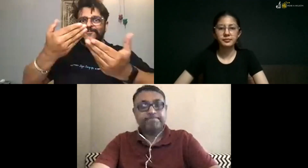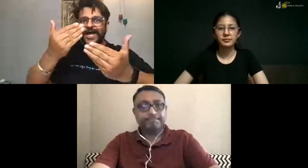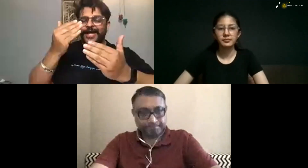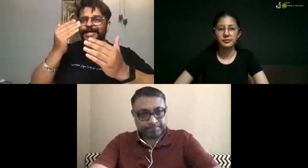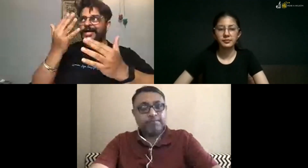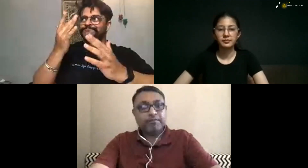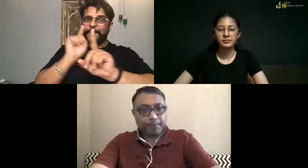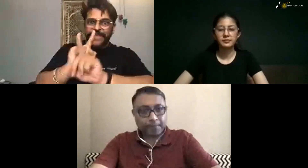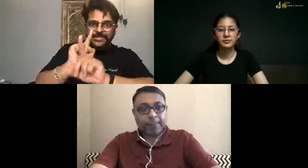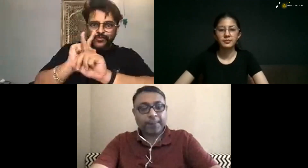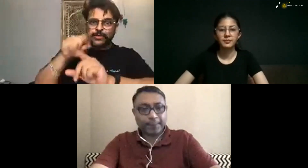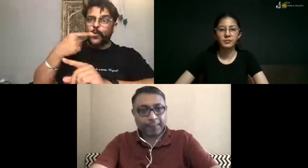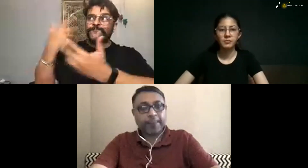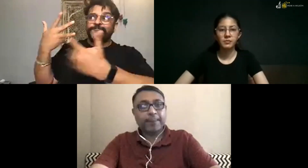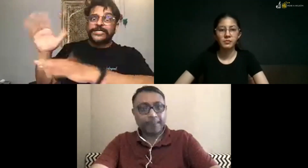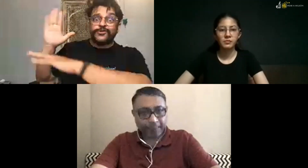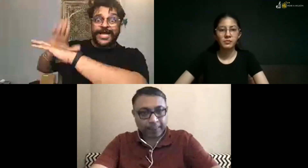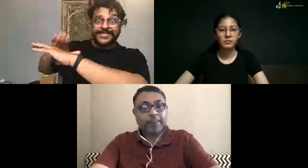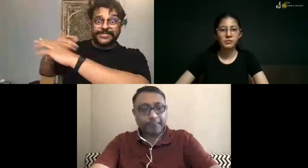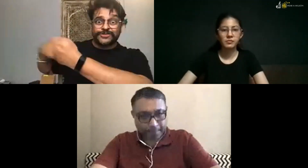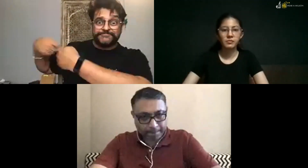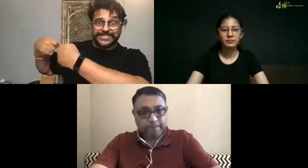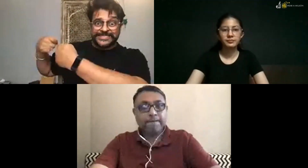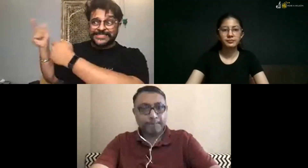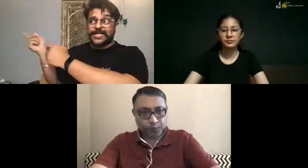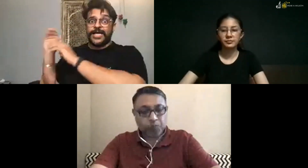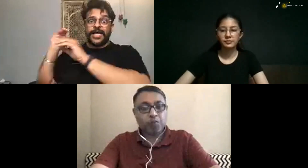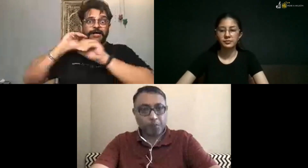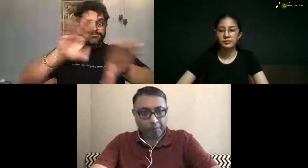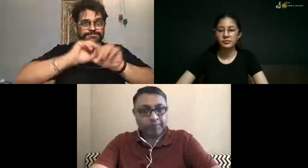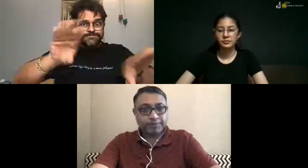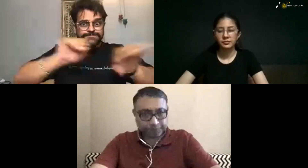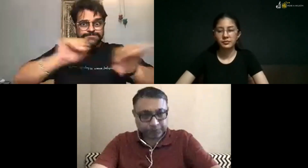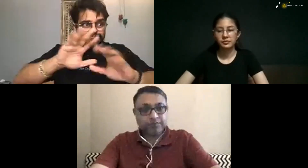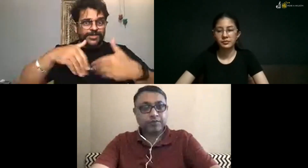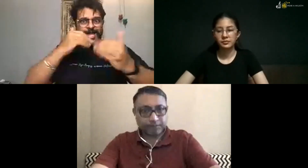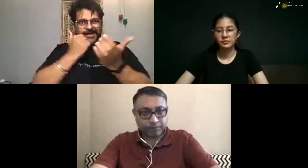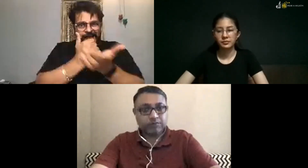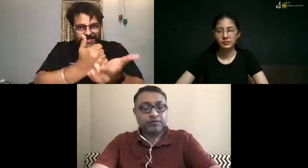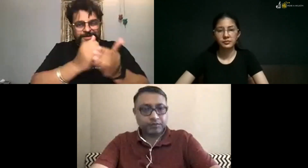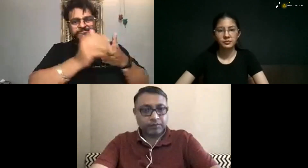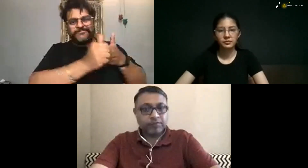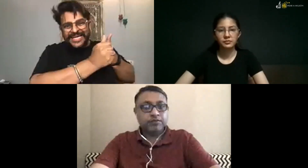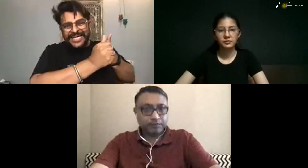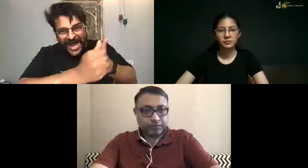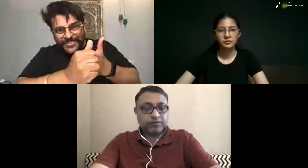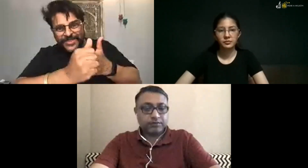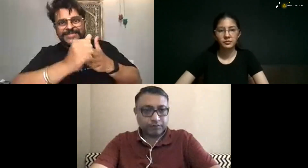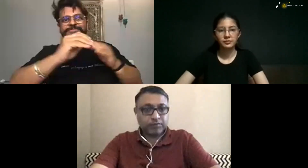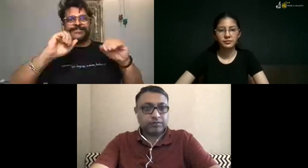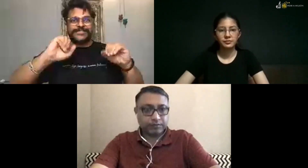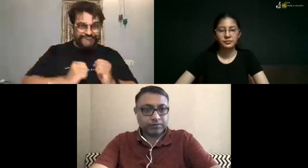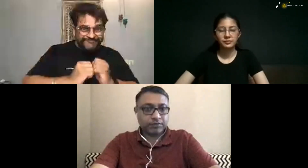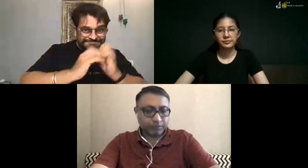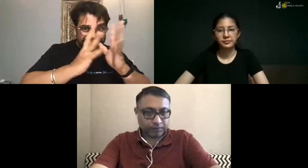are supporting and providing mentorship or who have experienced like having a business and doing that kind of a counseling and